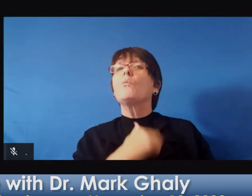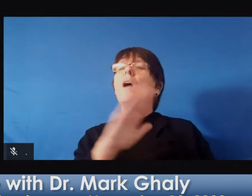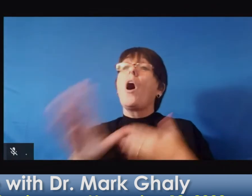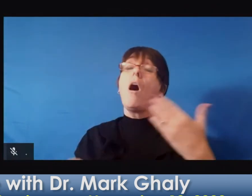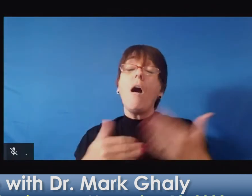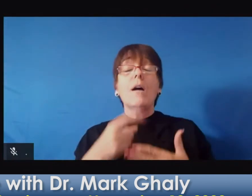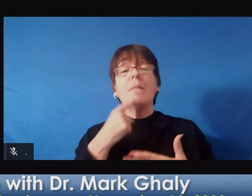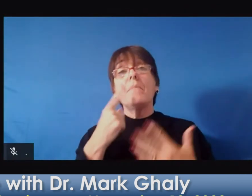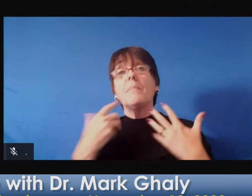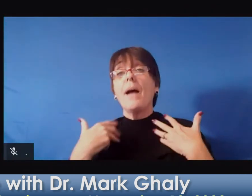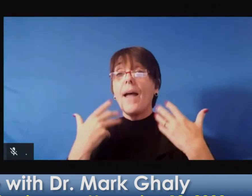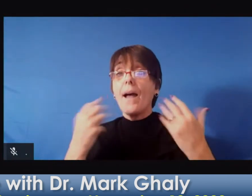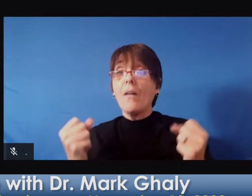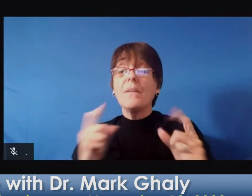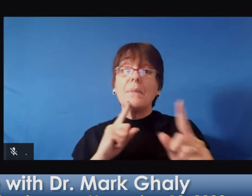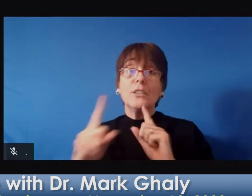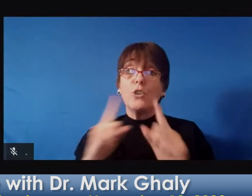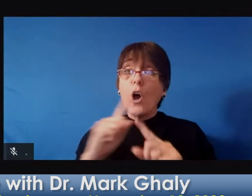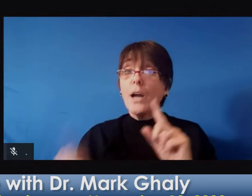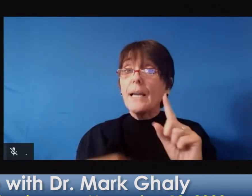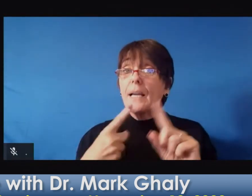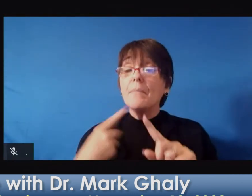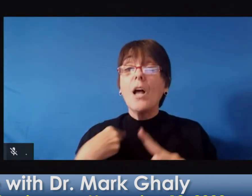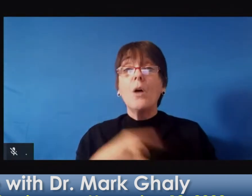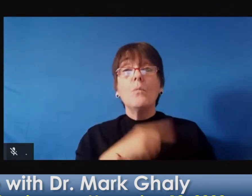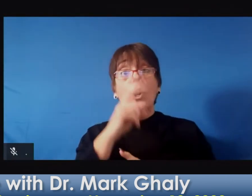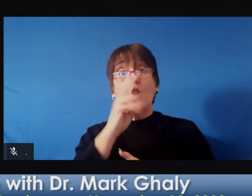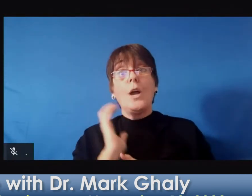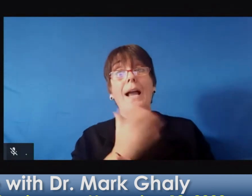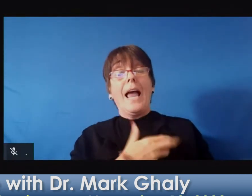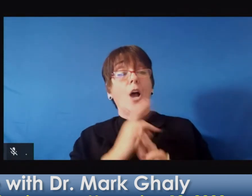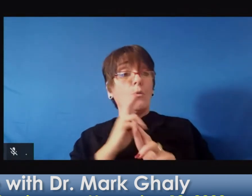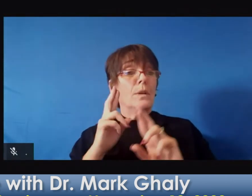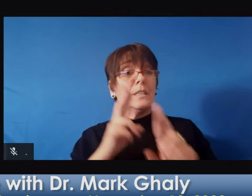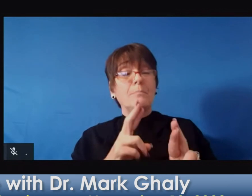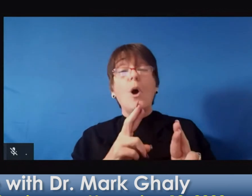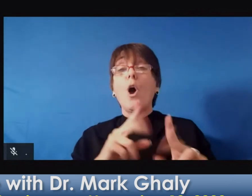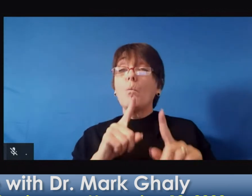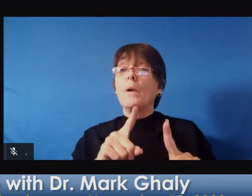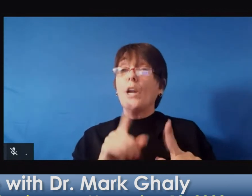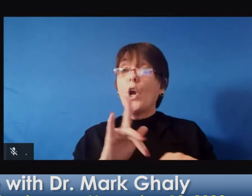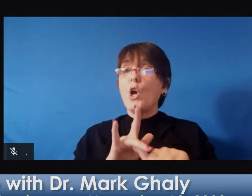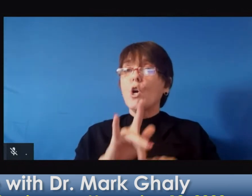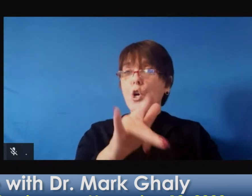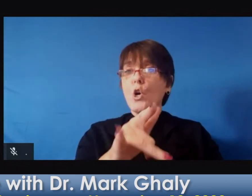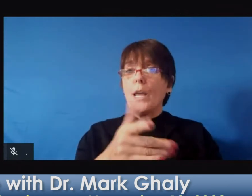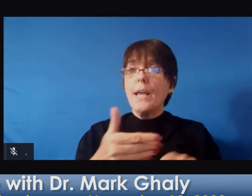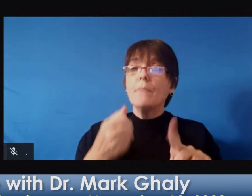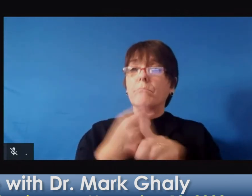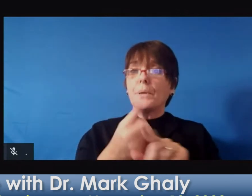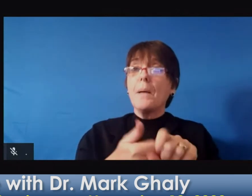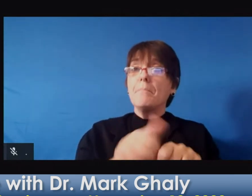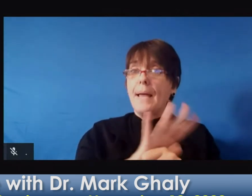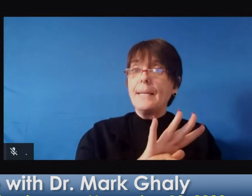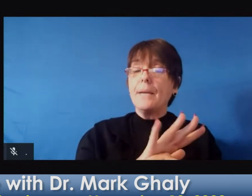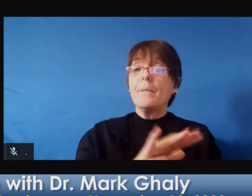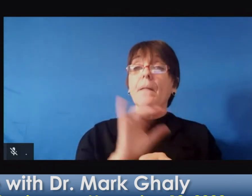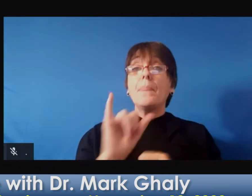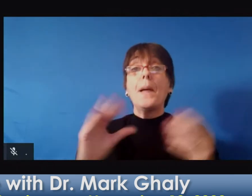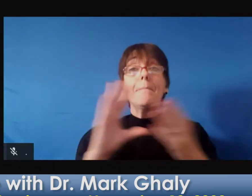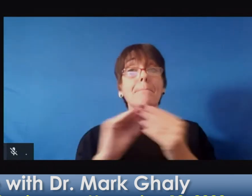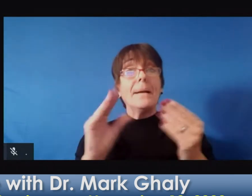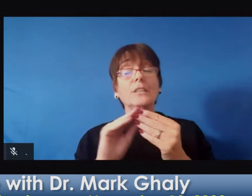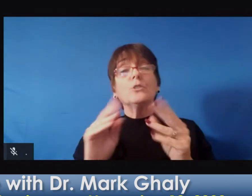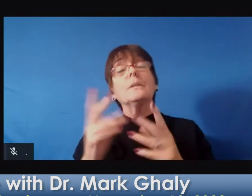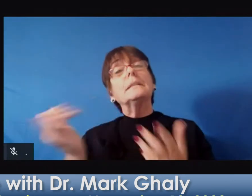health been talking about, when we look at our response early in the pandemic, the message was very